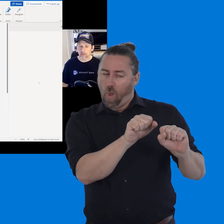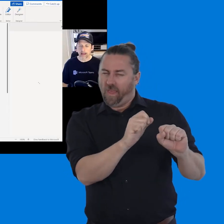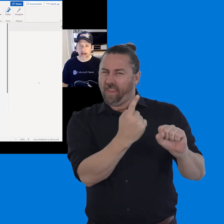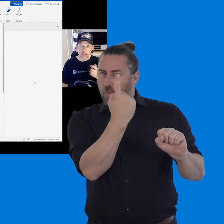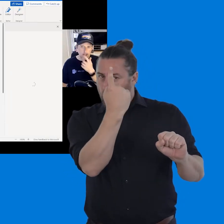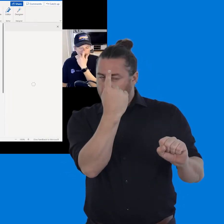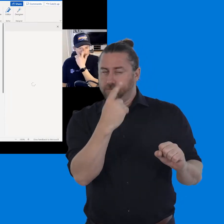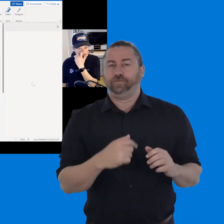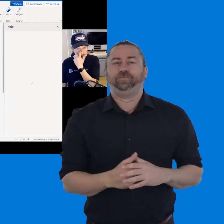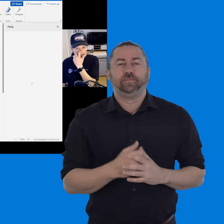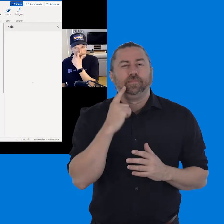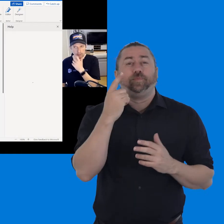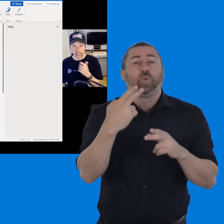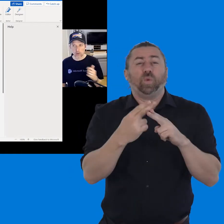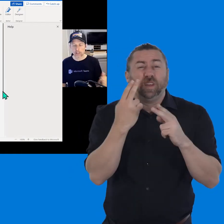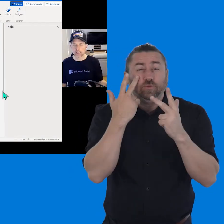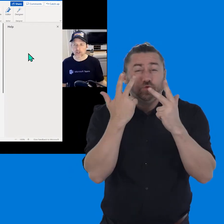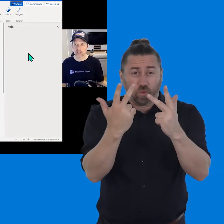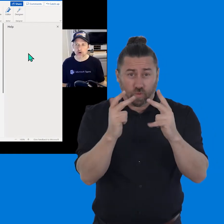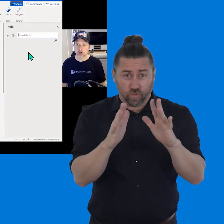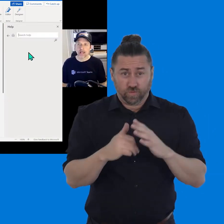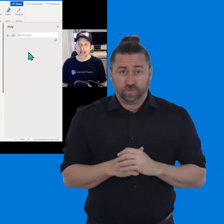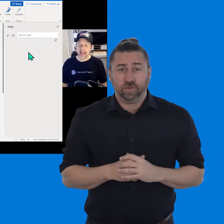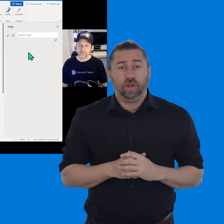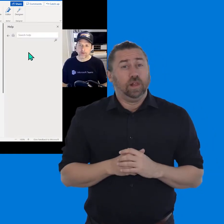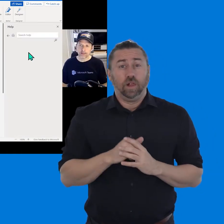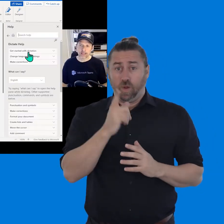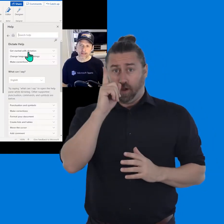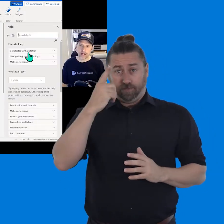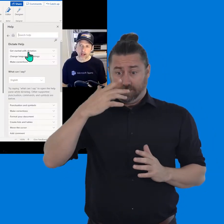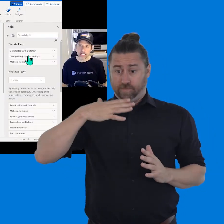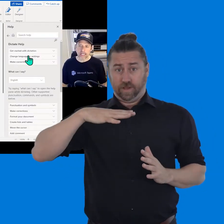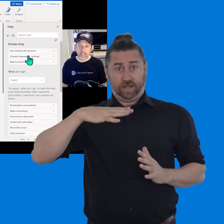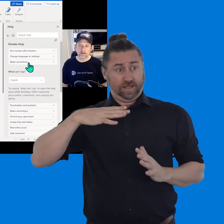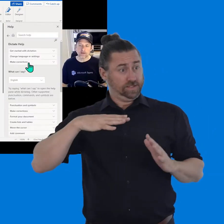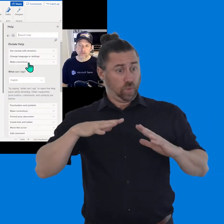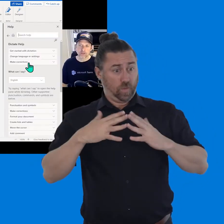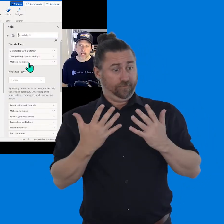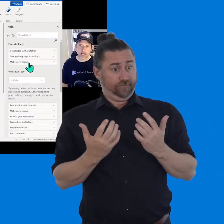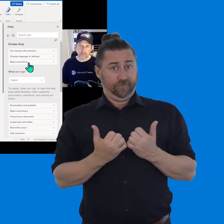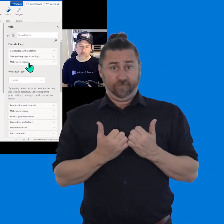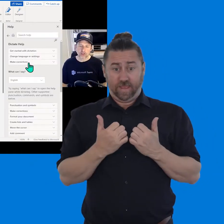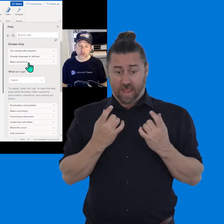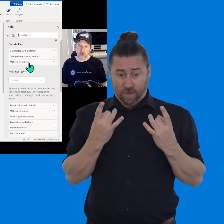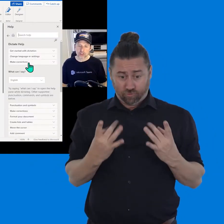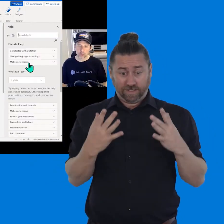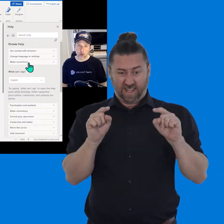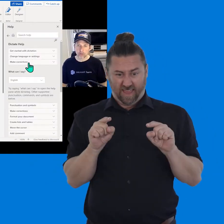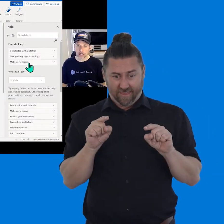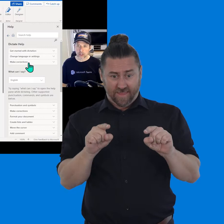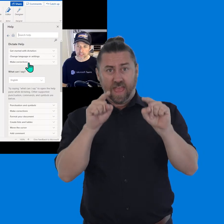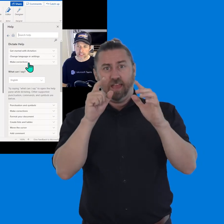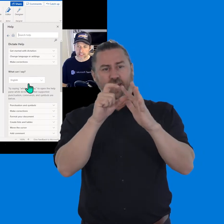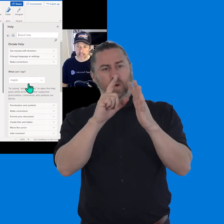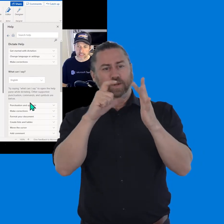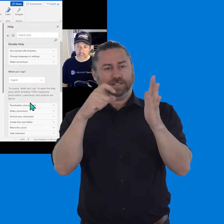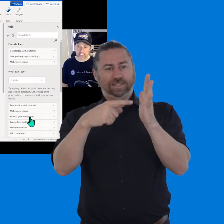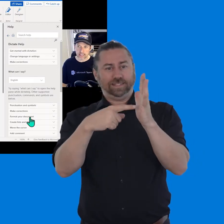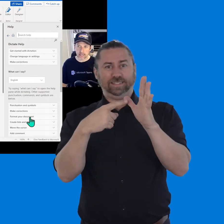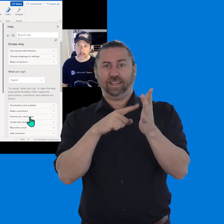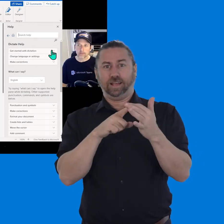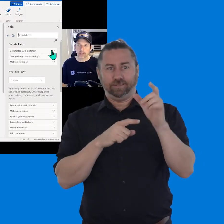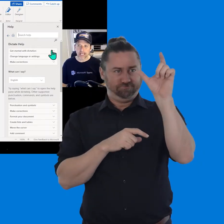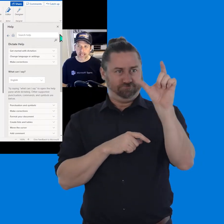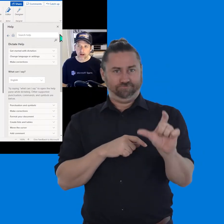what that's all about. But I'll just click it really quickly and show you everything that I need to support me in using Dictate